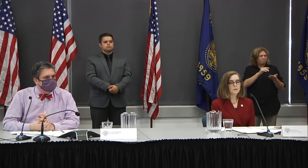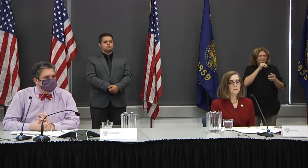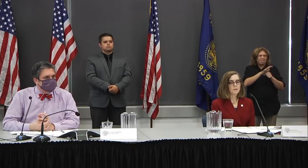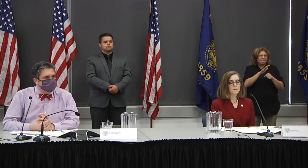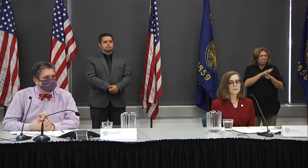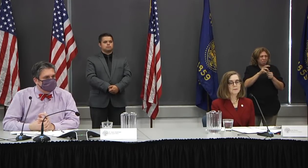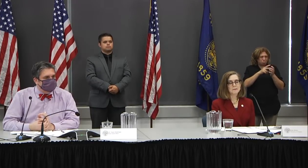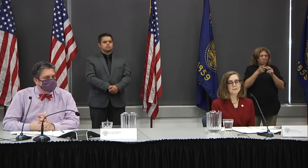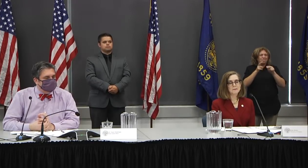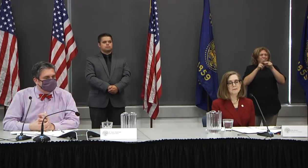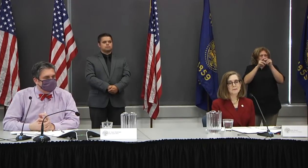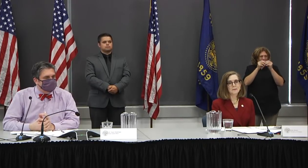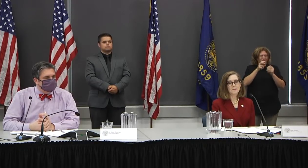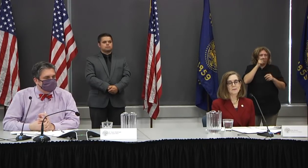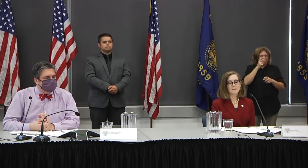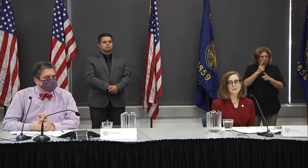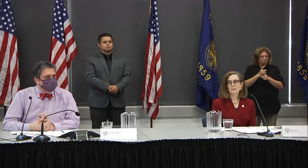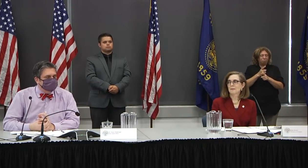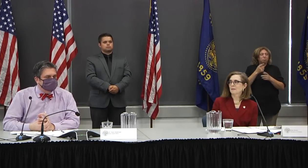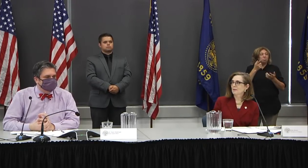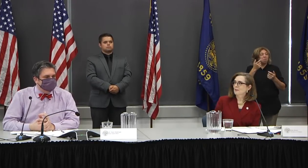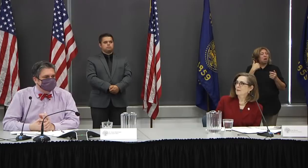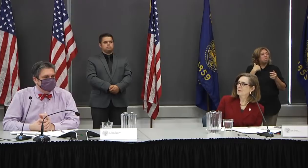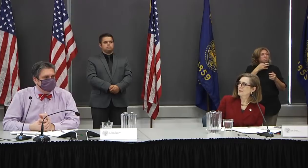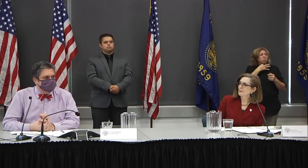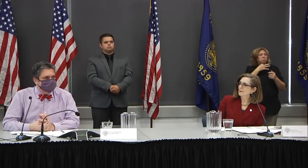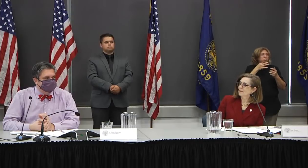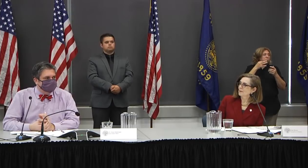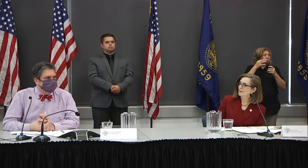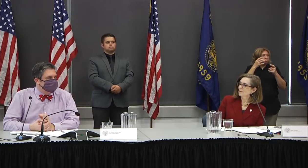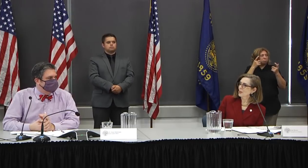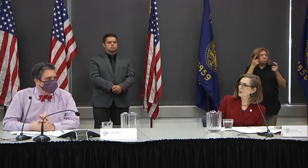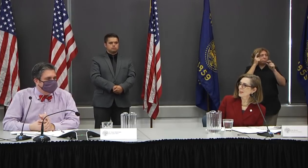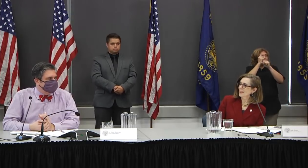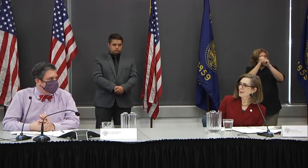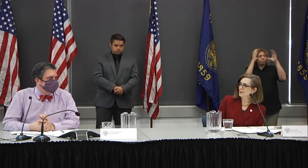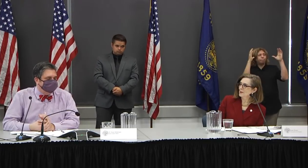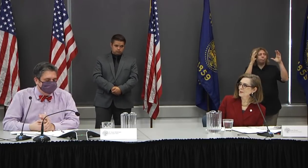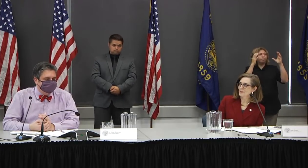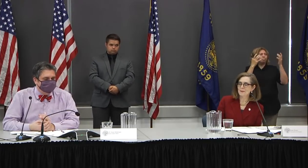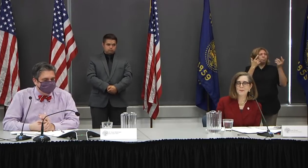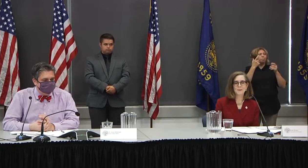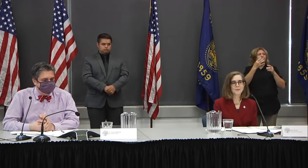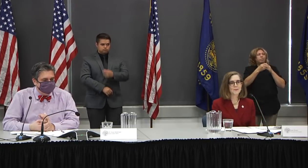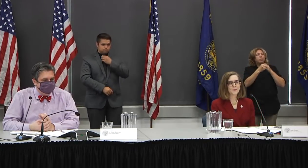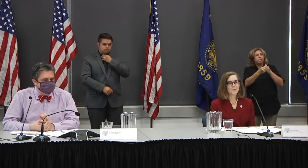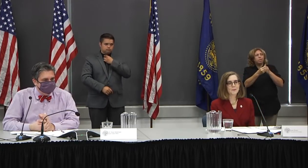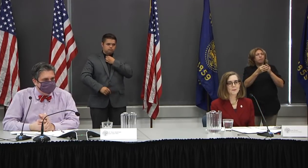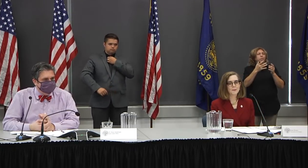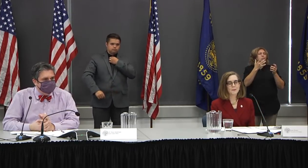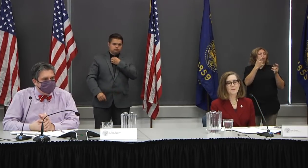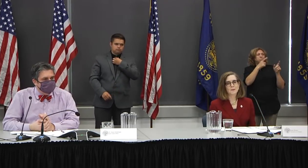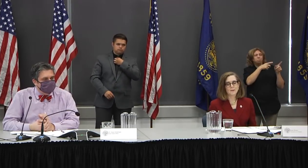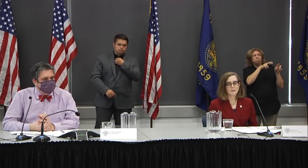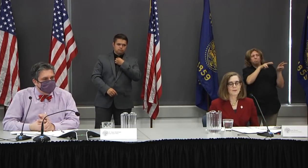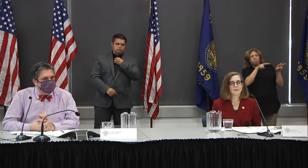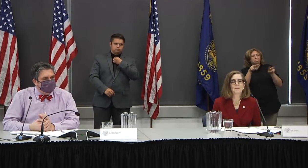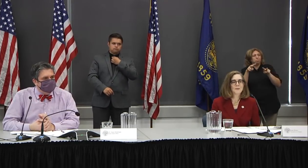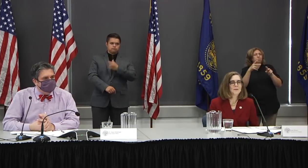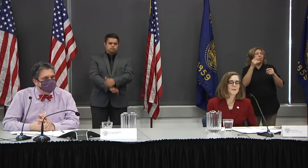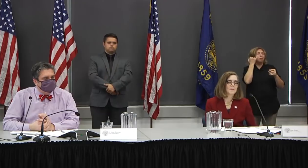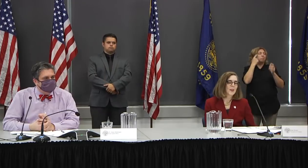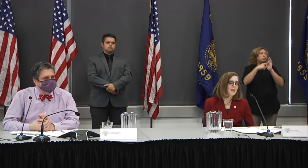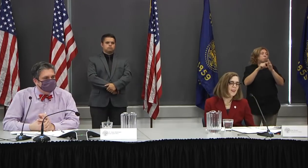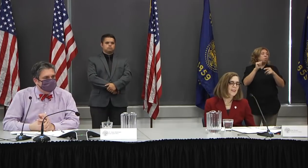hard deadline on August 31st? Should people expect, if there isn't enough compliance, that September 1st you'll announce more